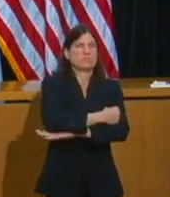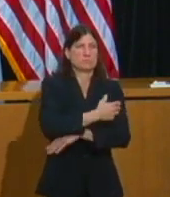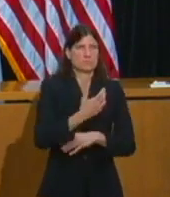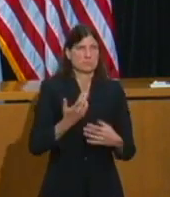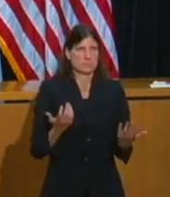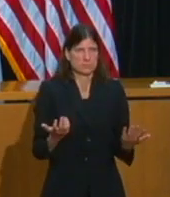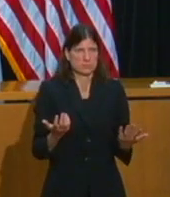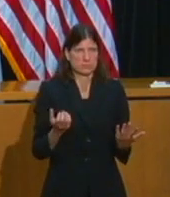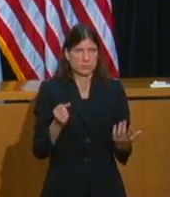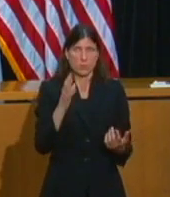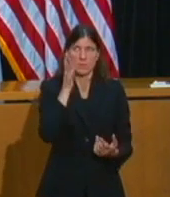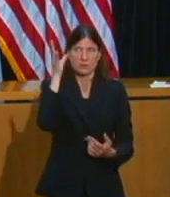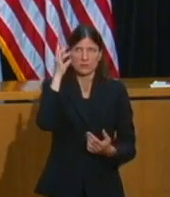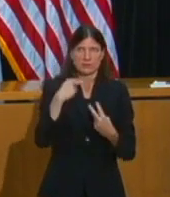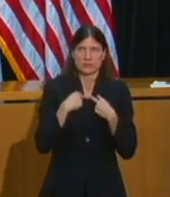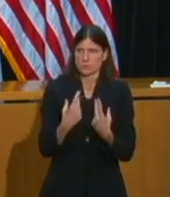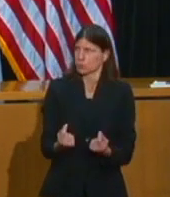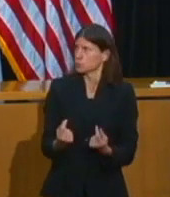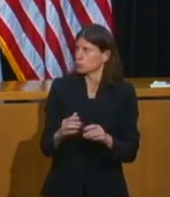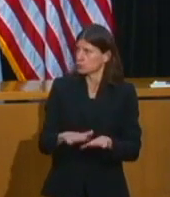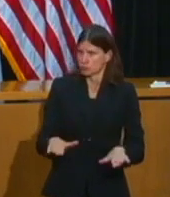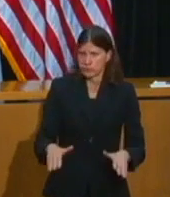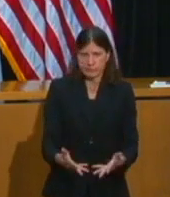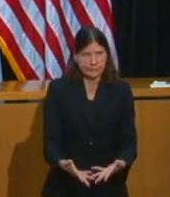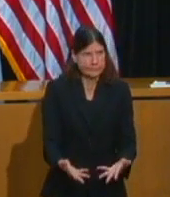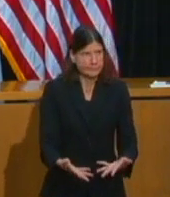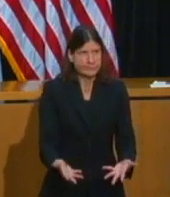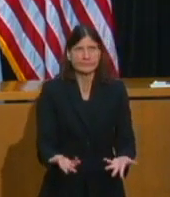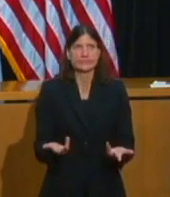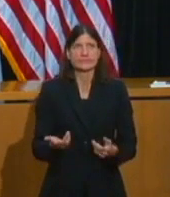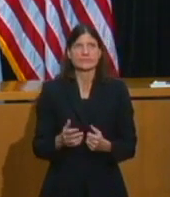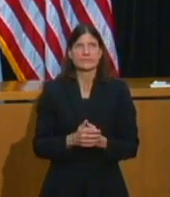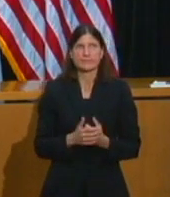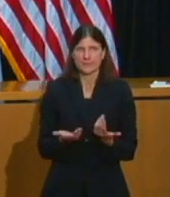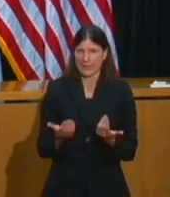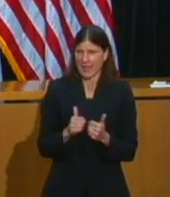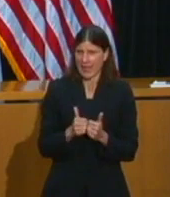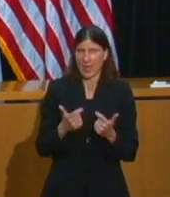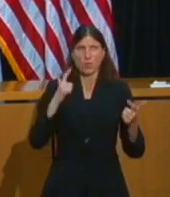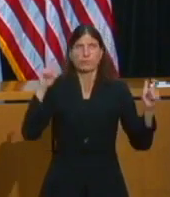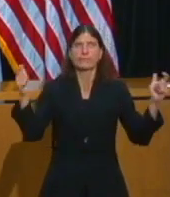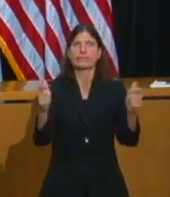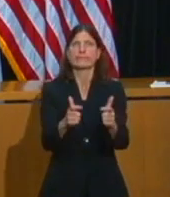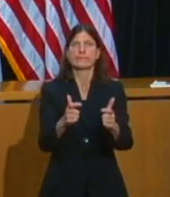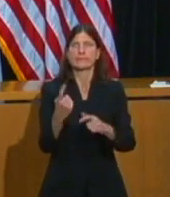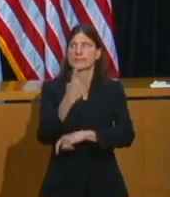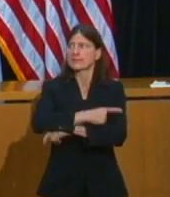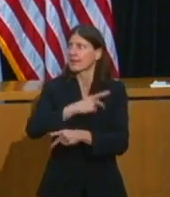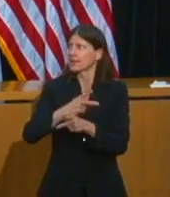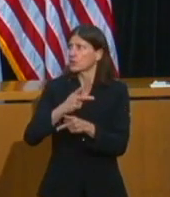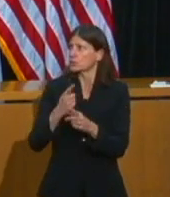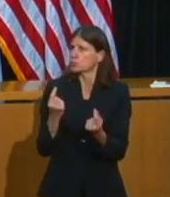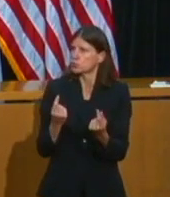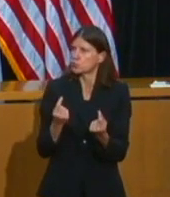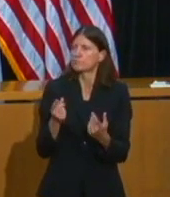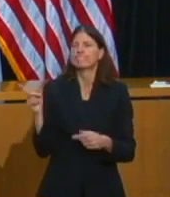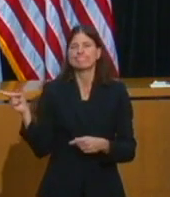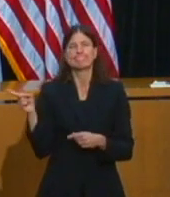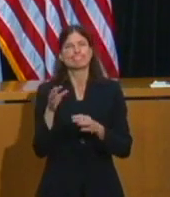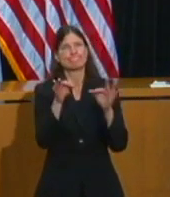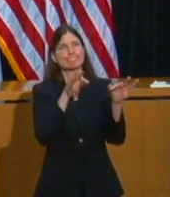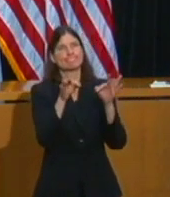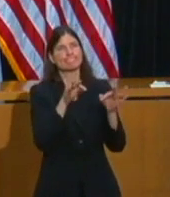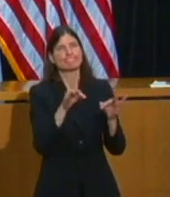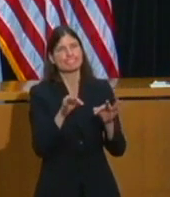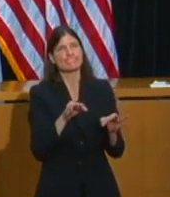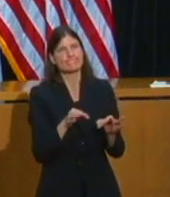stay solid. Yeah, I mean, I'll let the commissioner speak to this because she knows a lot more about it than I do, but this is obviously something we've talked about